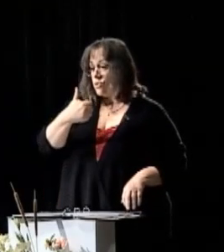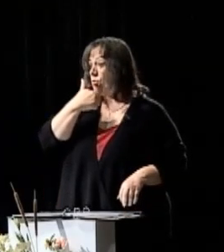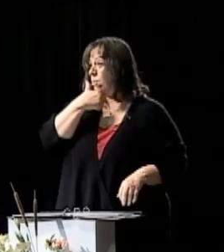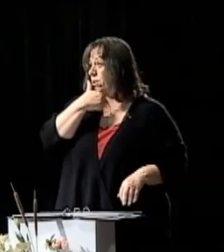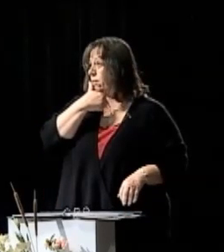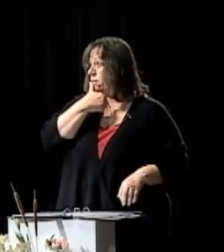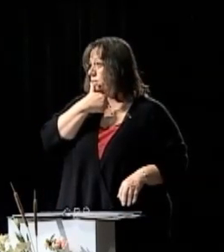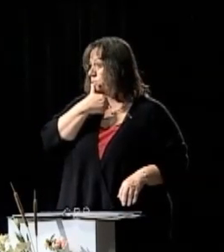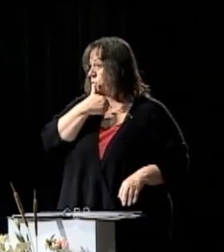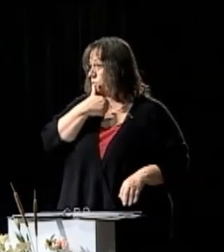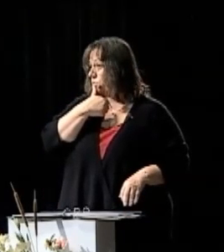Strawberry is,